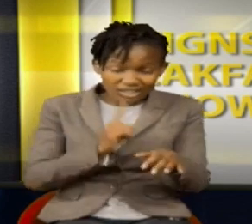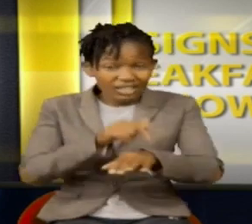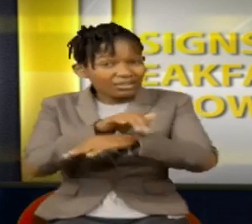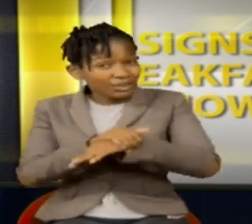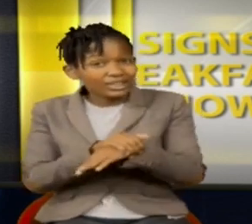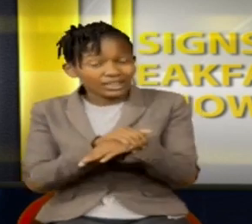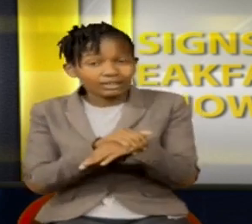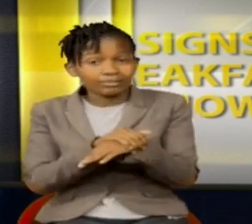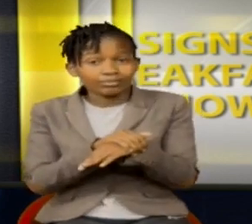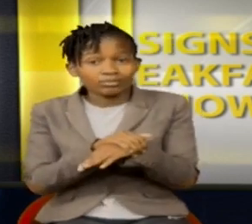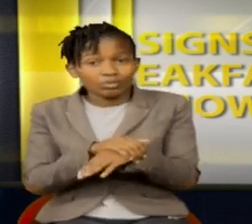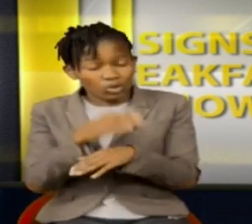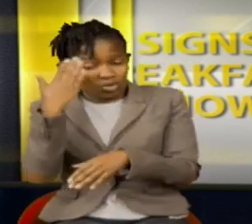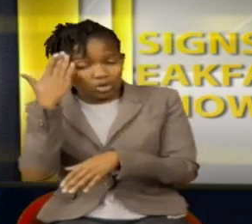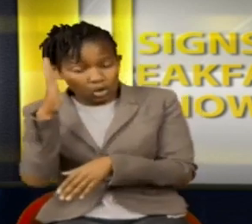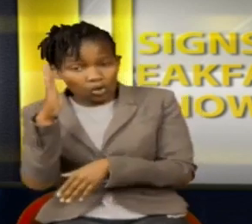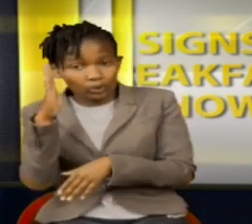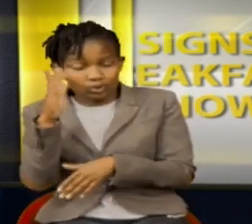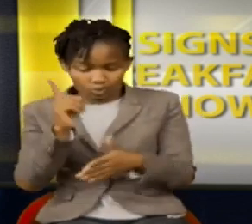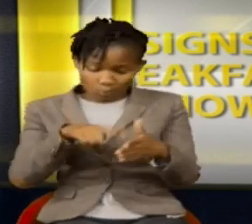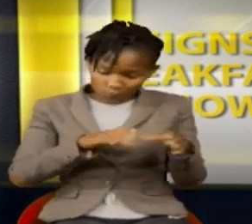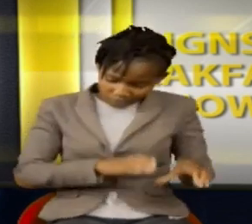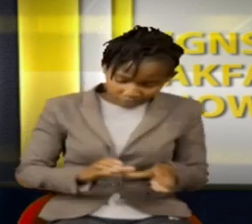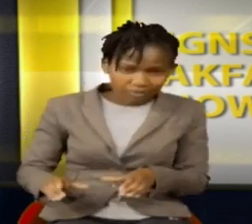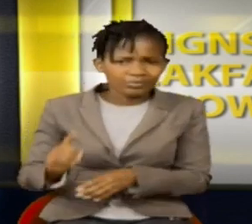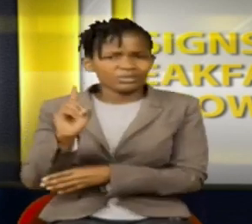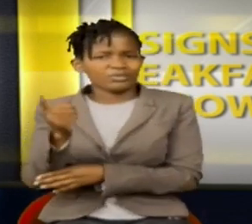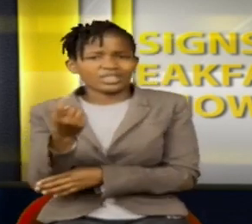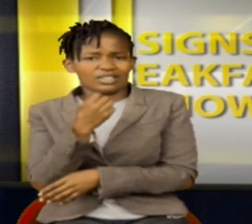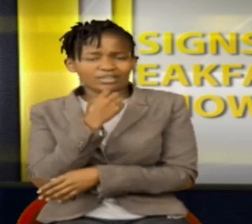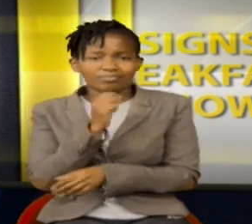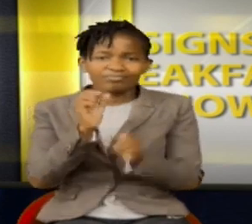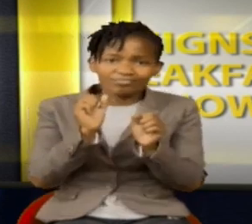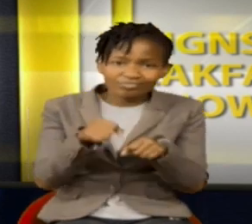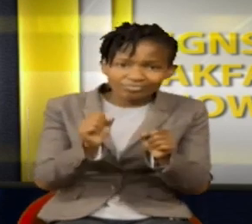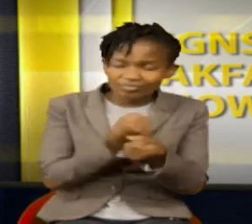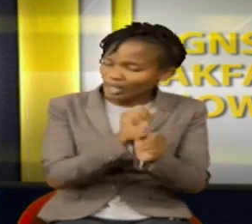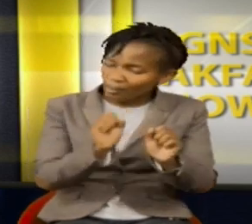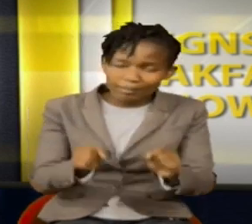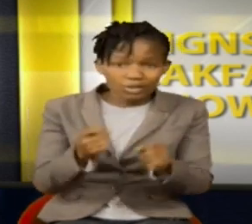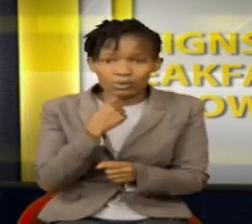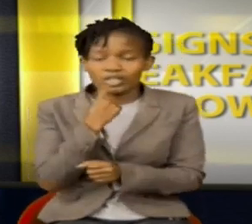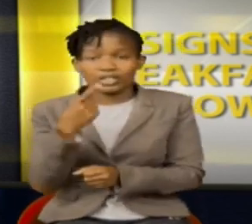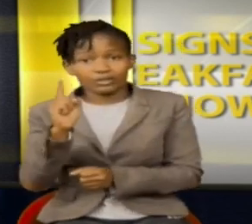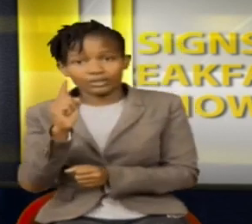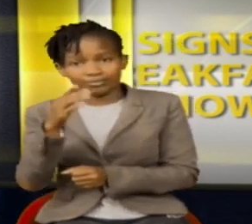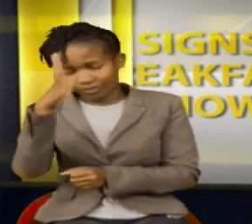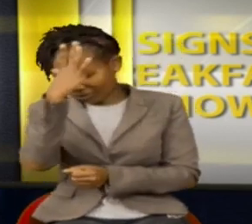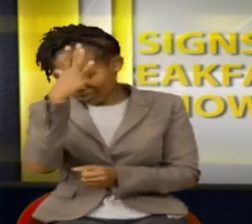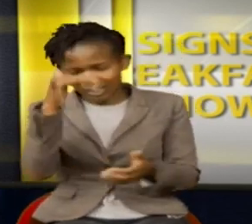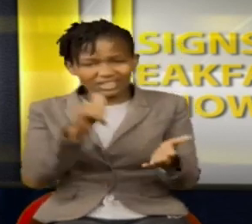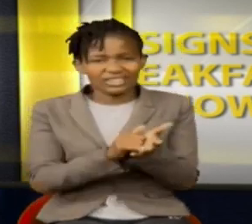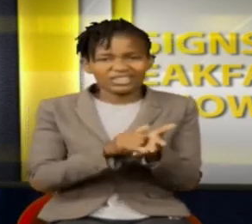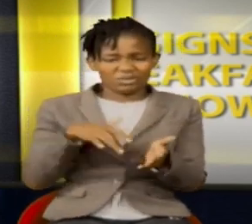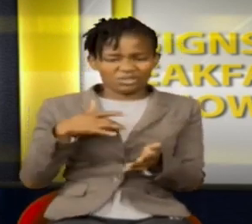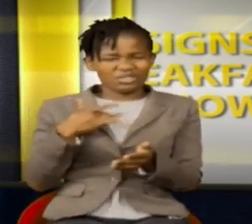because youngest pups do not even know what to do. First, you can't tell your dad, like, hey, maze, na kuna venye na jikuna ama kuna venye na skin